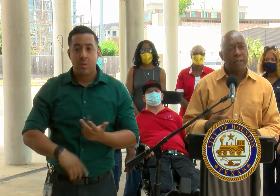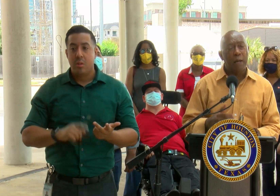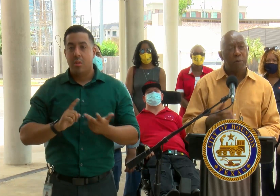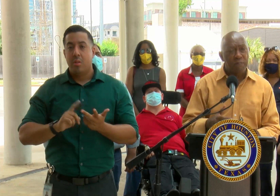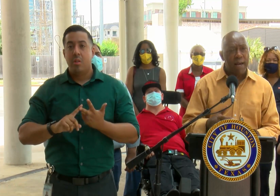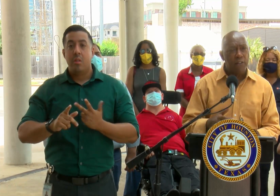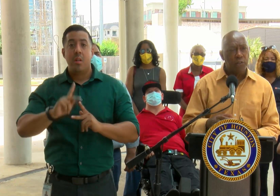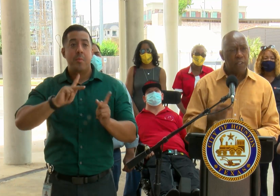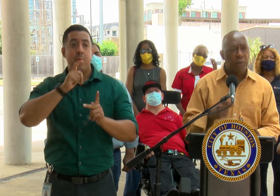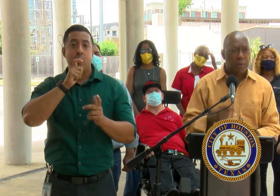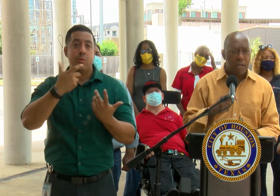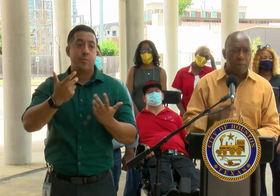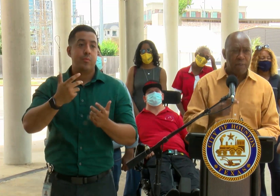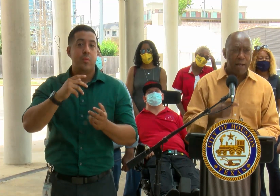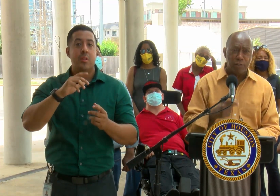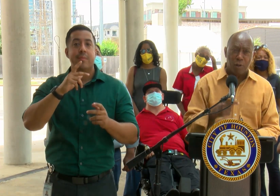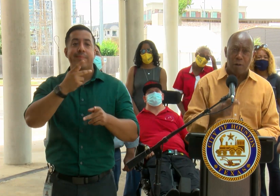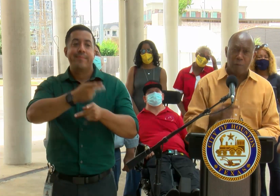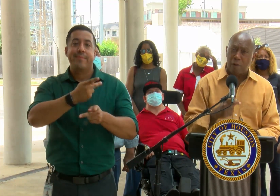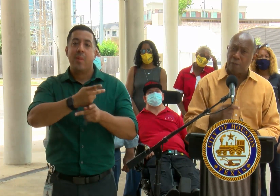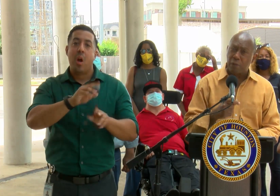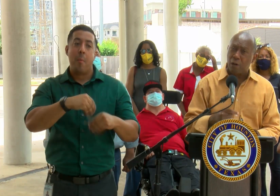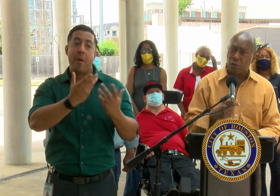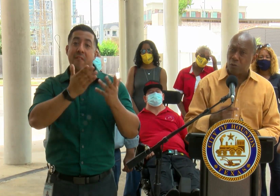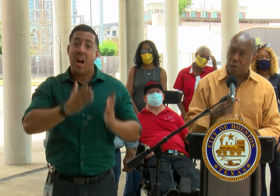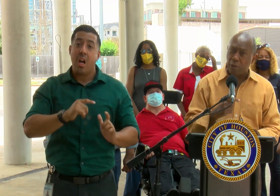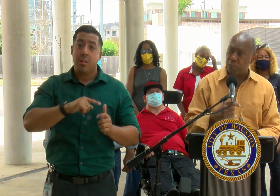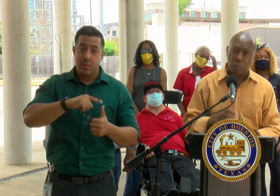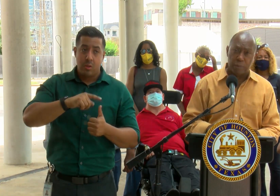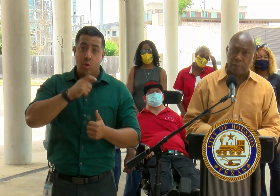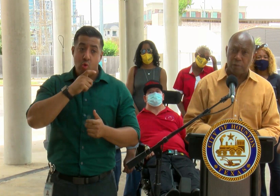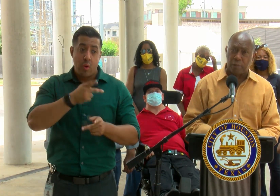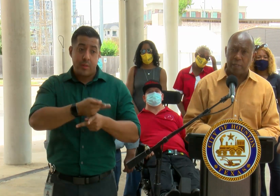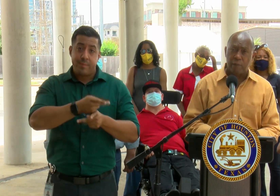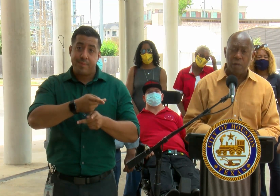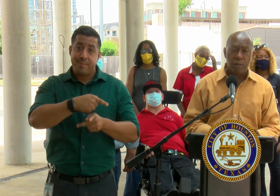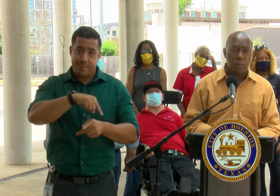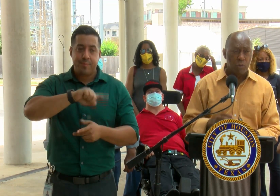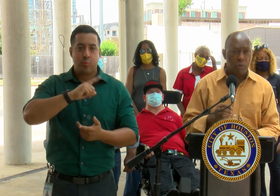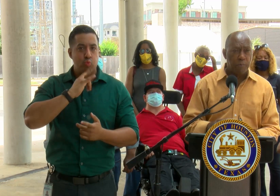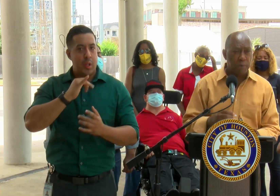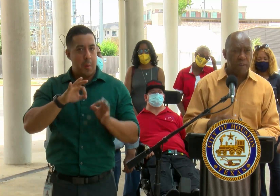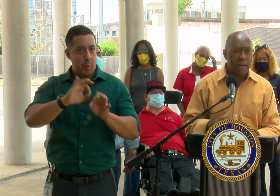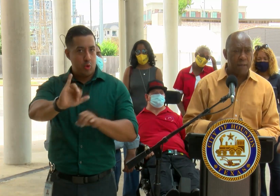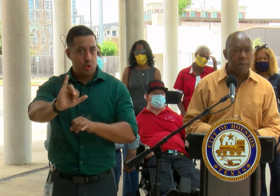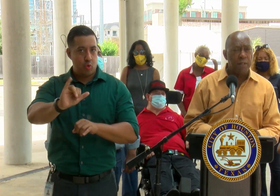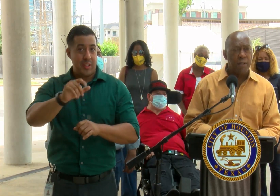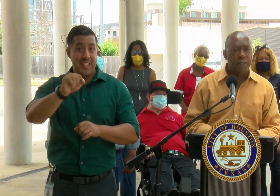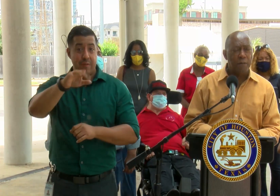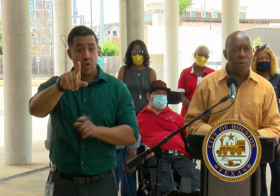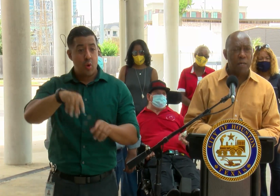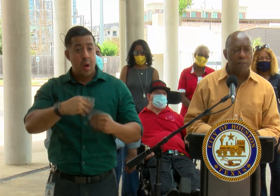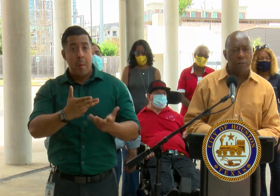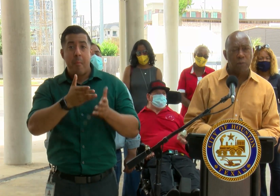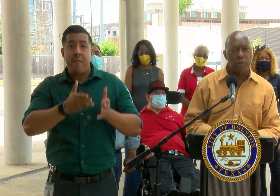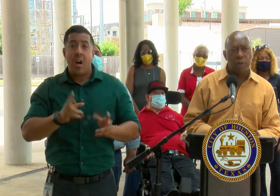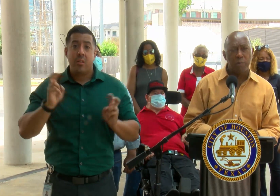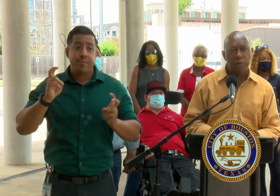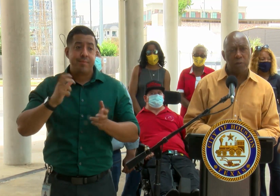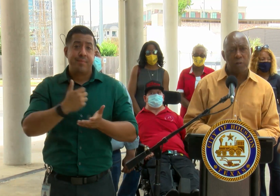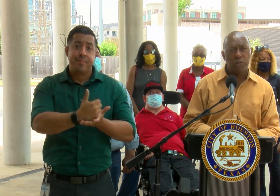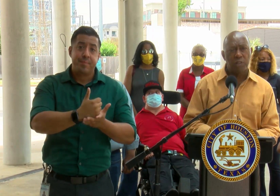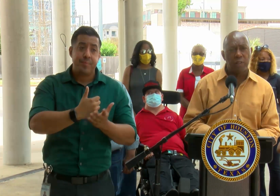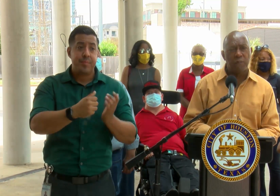the care providers, because the care providers are important. Okay, so you're a provider. Come on out to the West